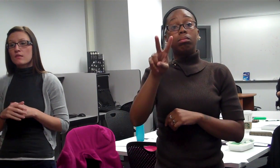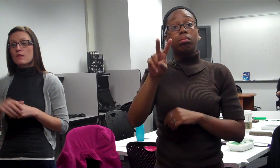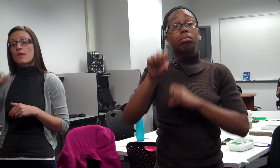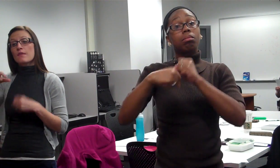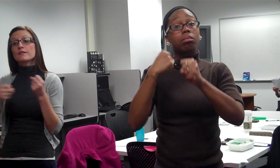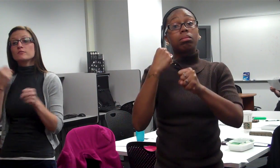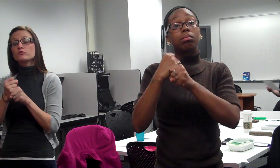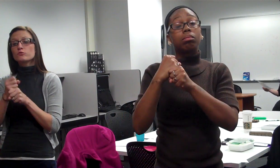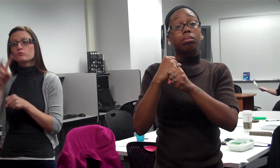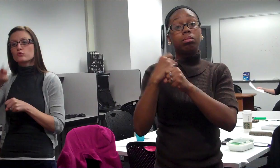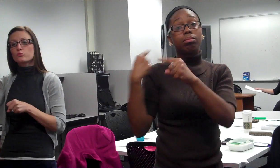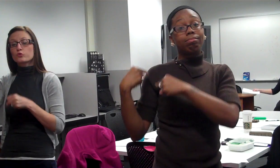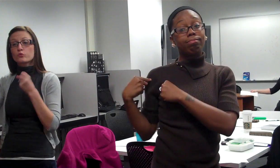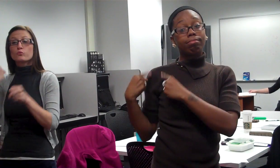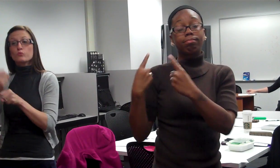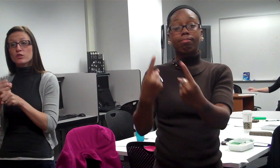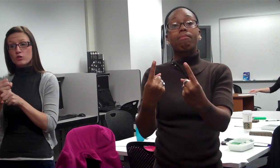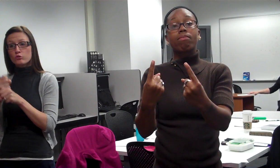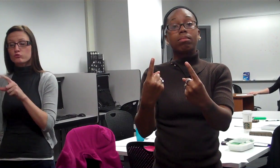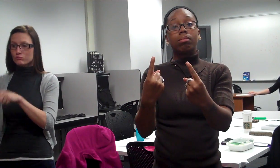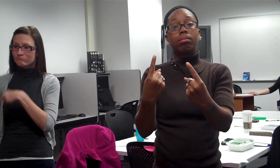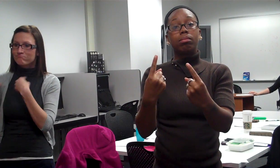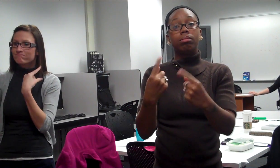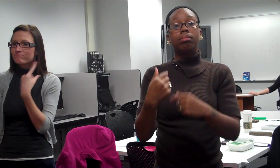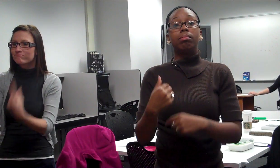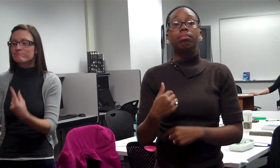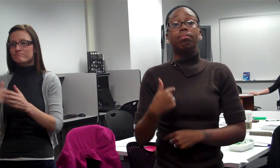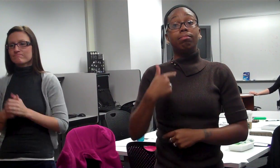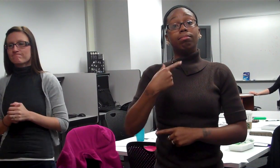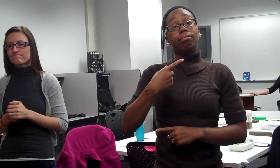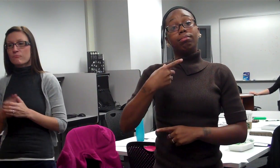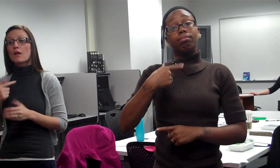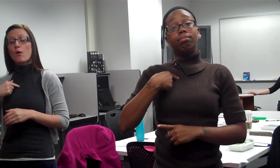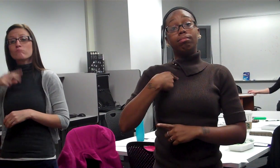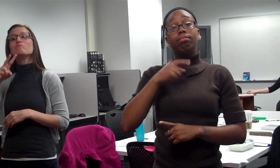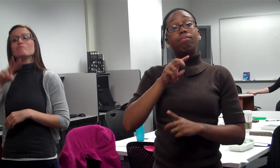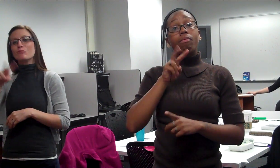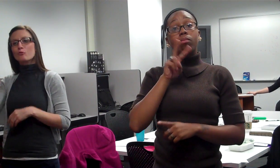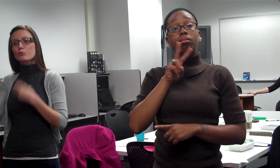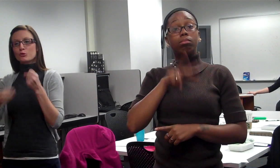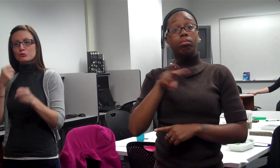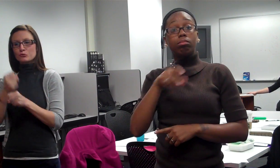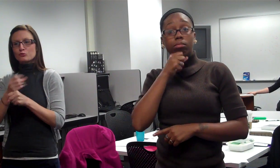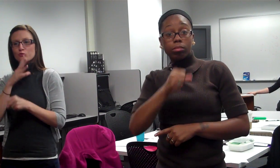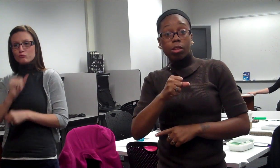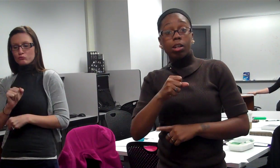Wisconsin. Granted, I'm only 22 years old. They've been going much longer than since I was born.